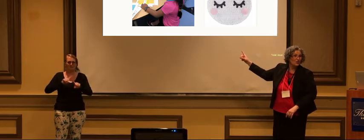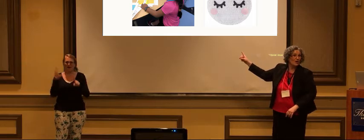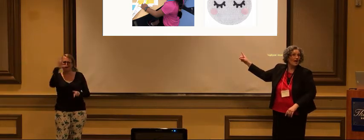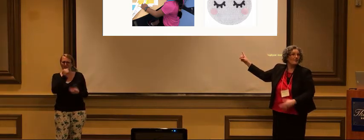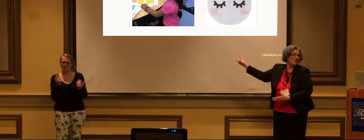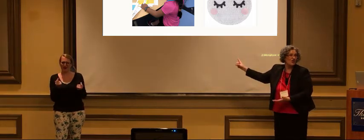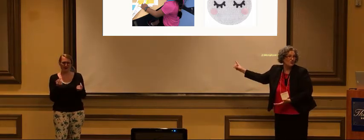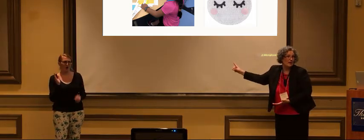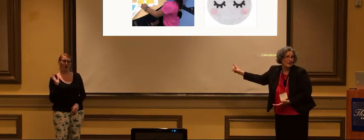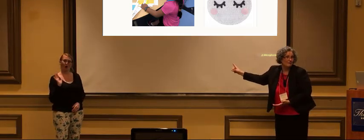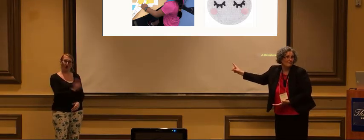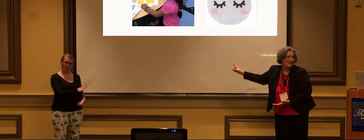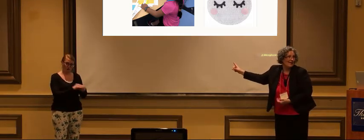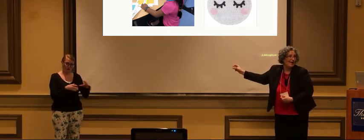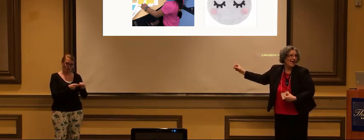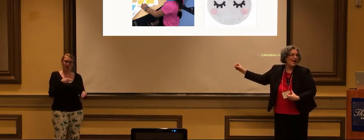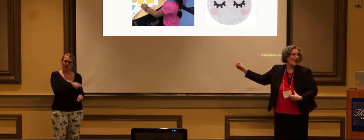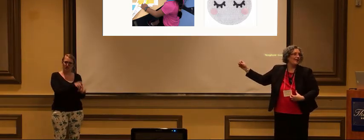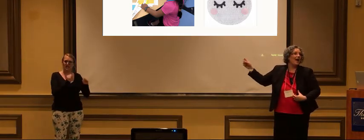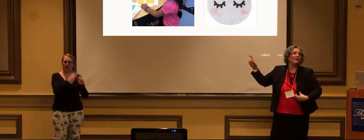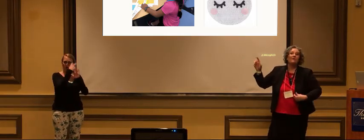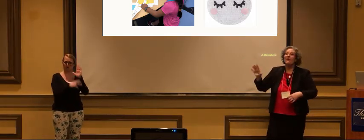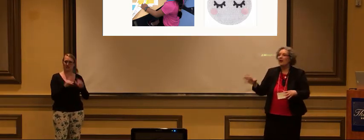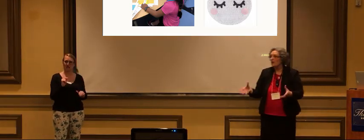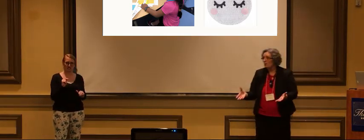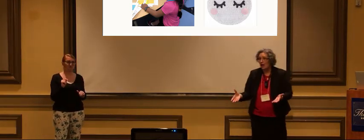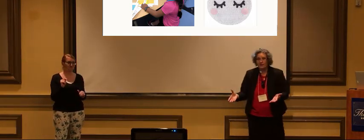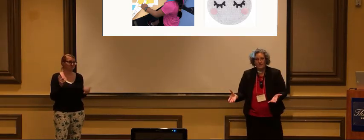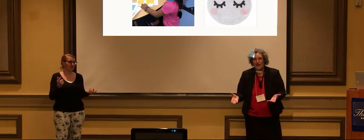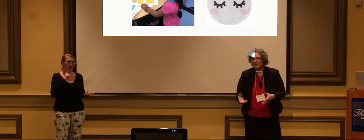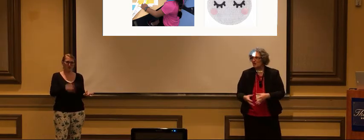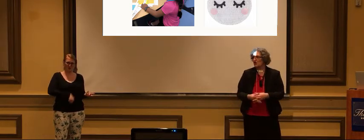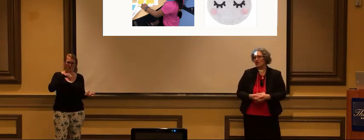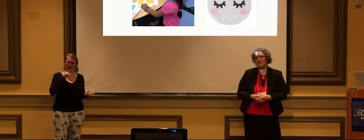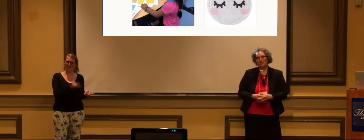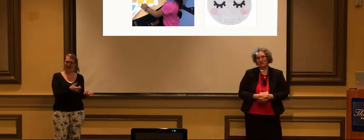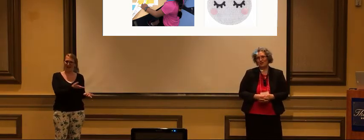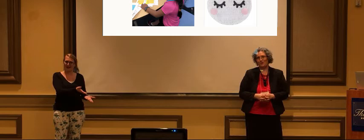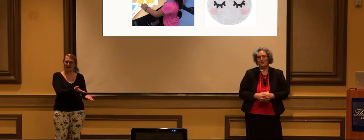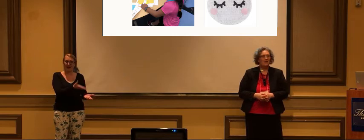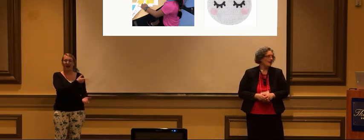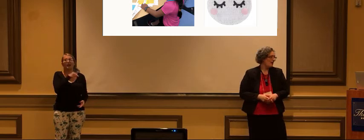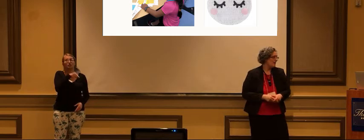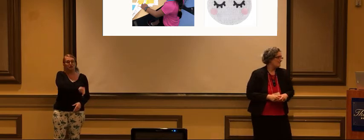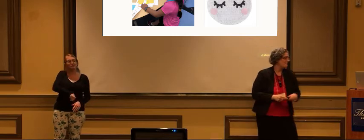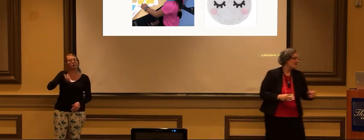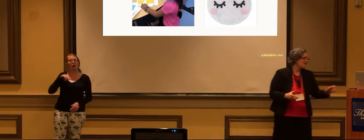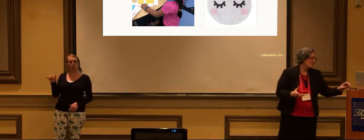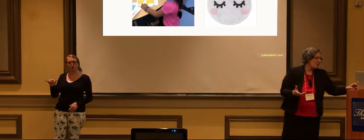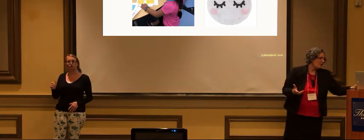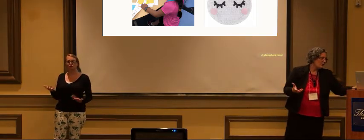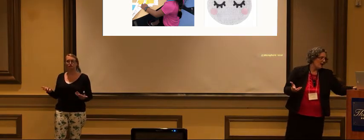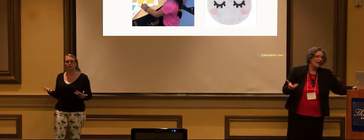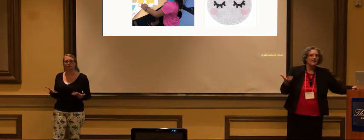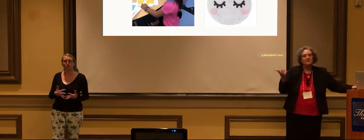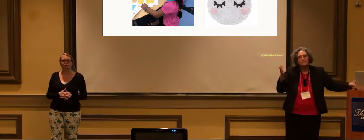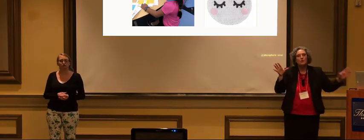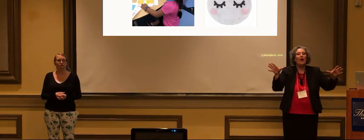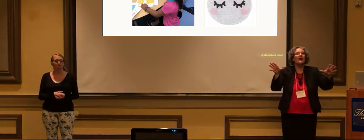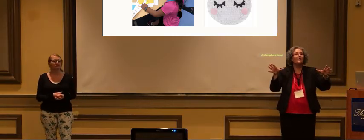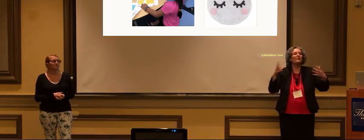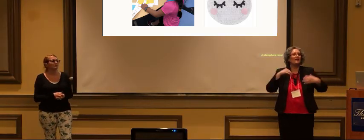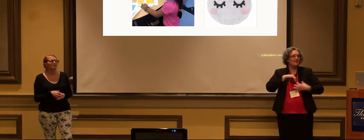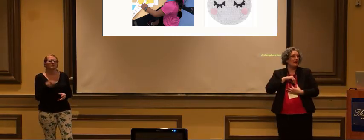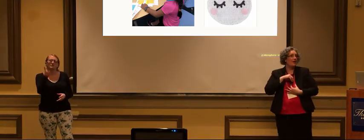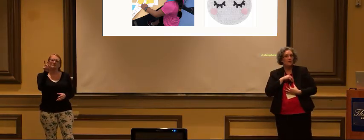her story, and she can read it. And I'm very proud of that, and she is too. And so